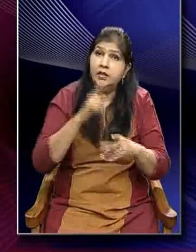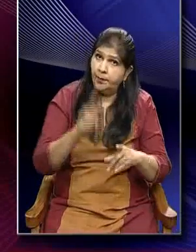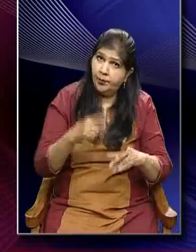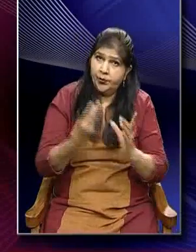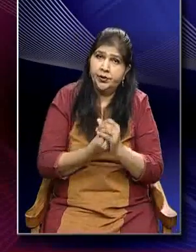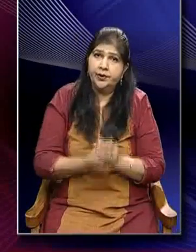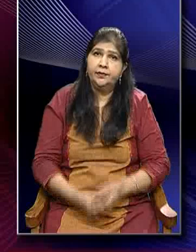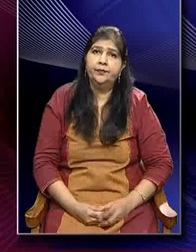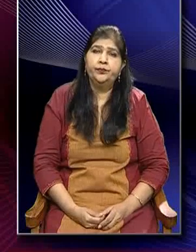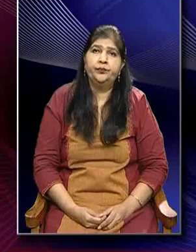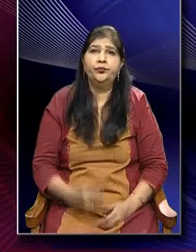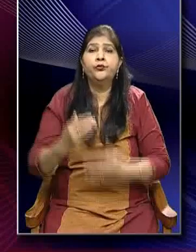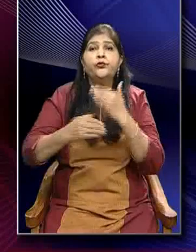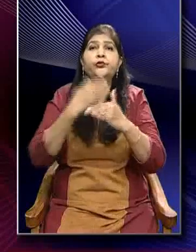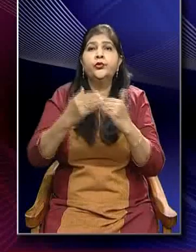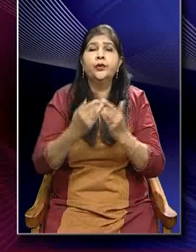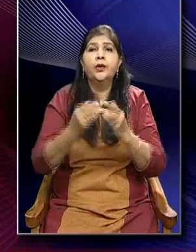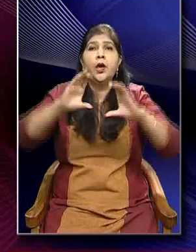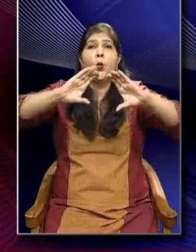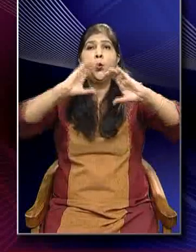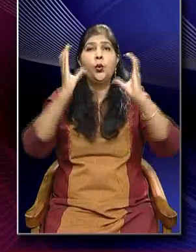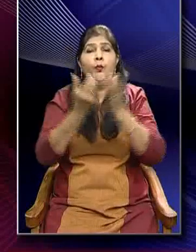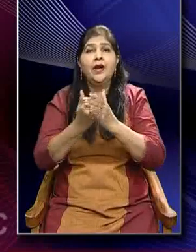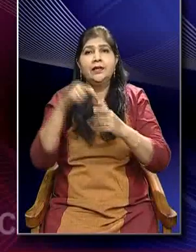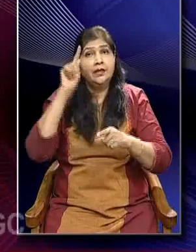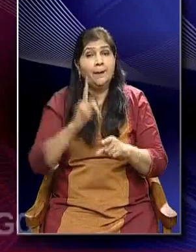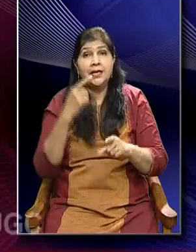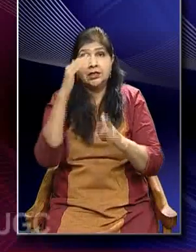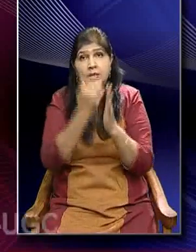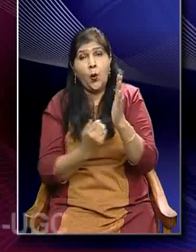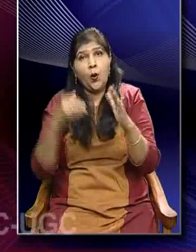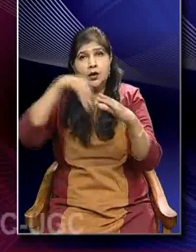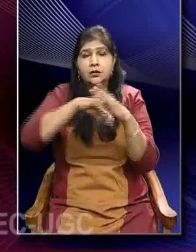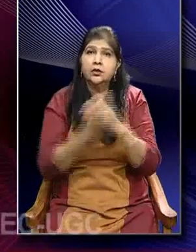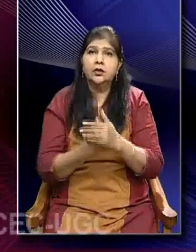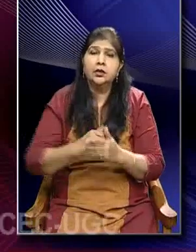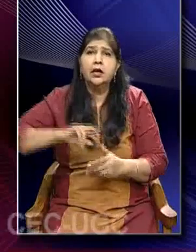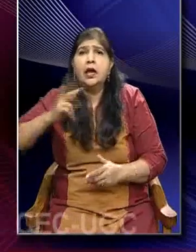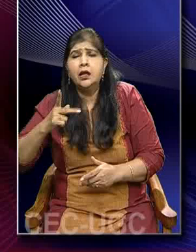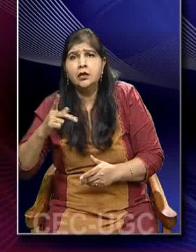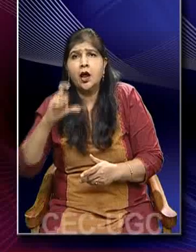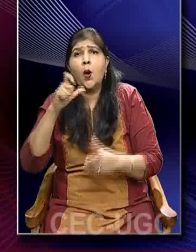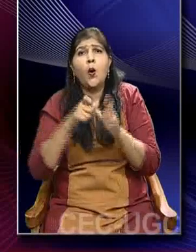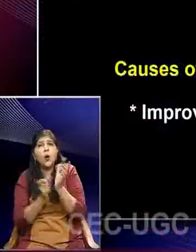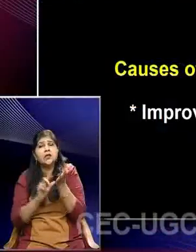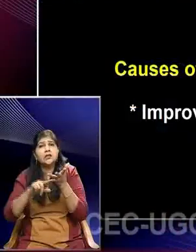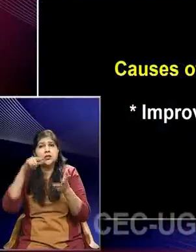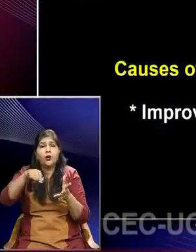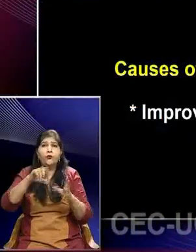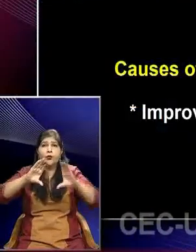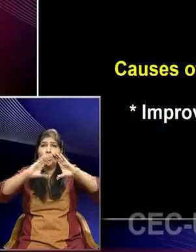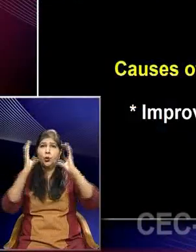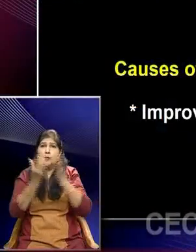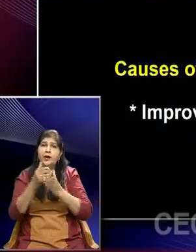important for globalization. Another important cause of